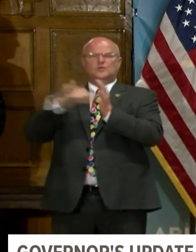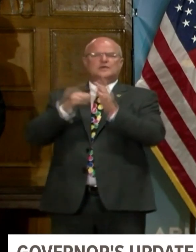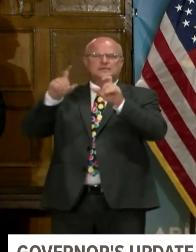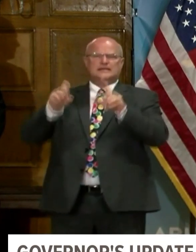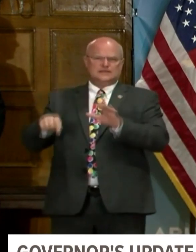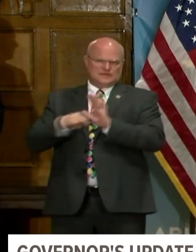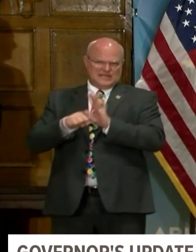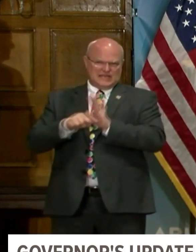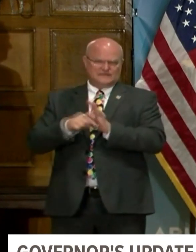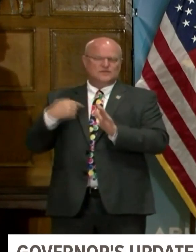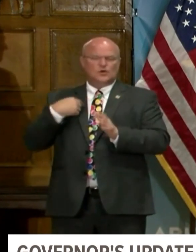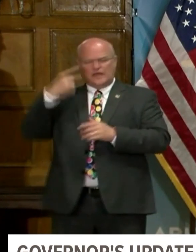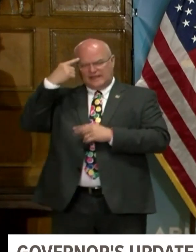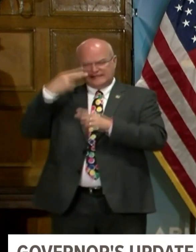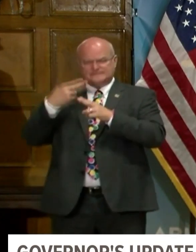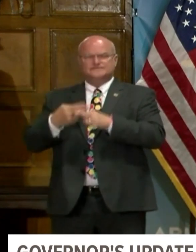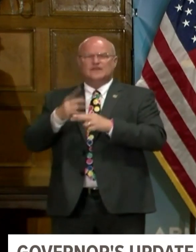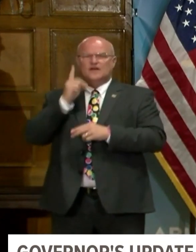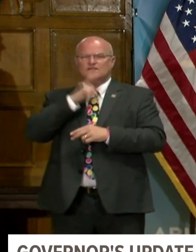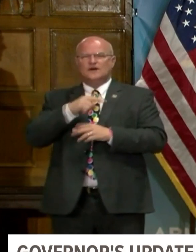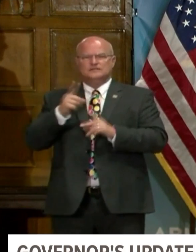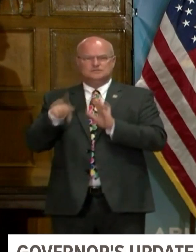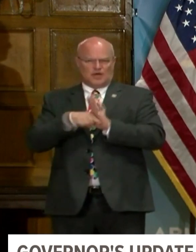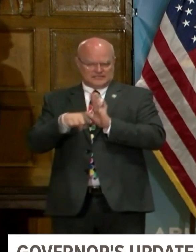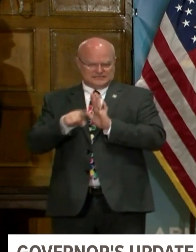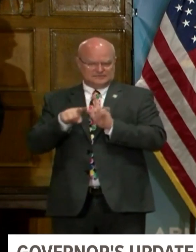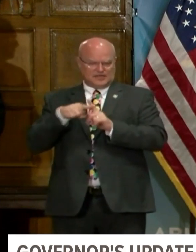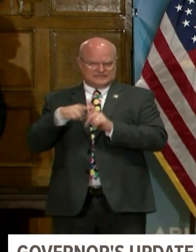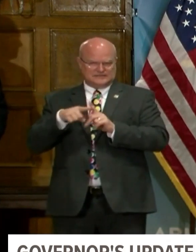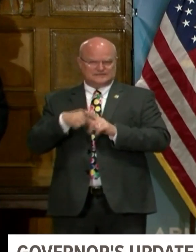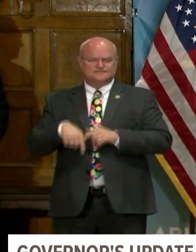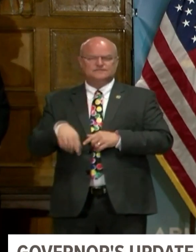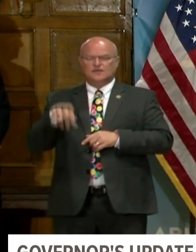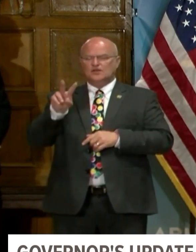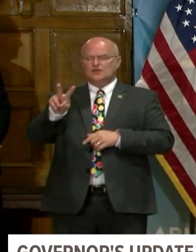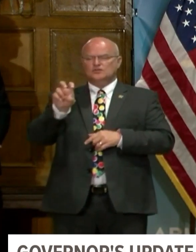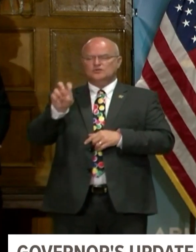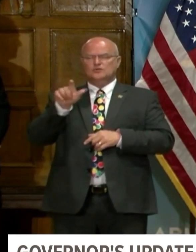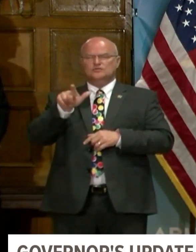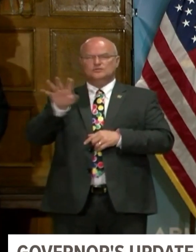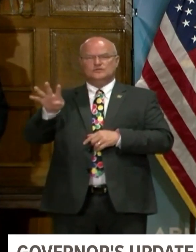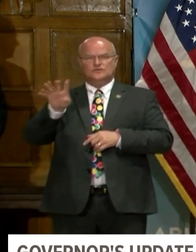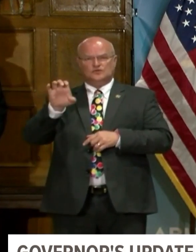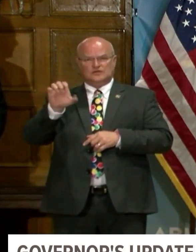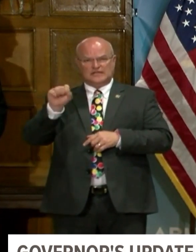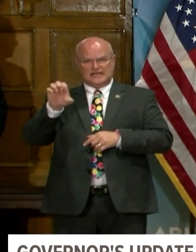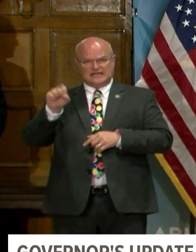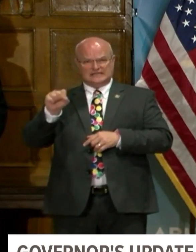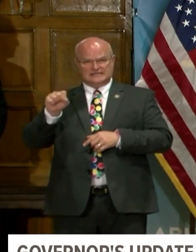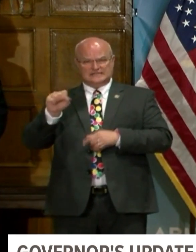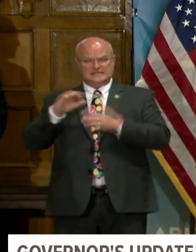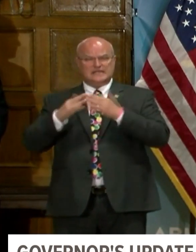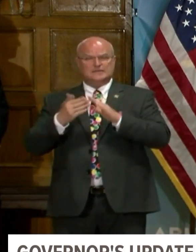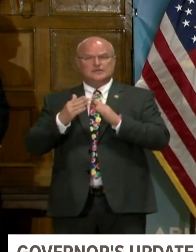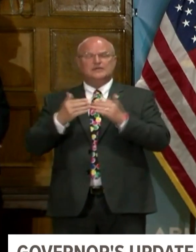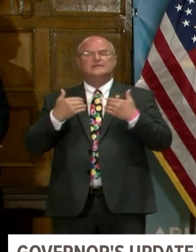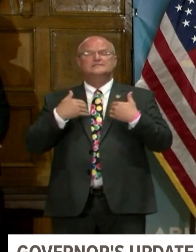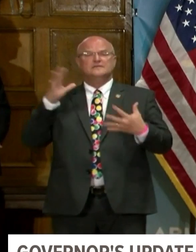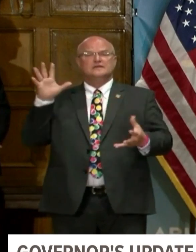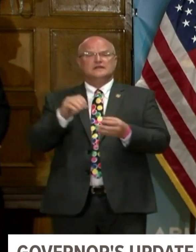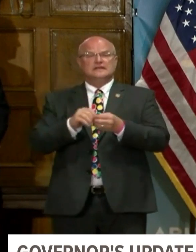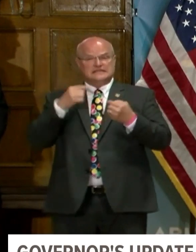testing was negative, so we consider that to be a false positive. Of those 224 community cases from yesterday, we